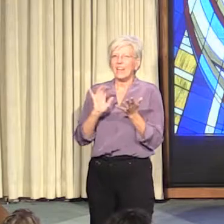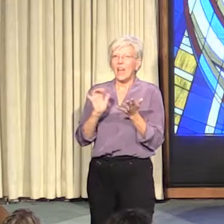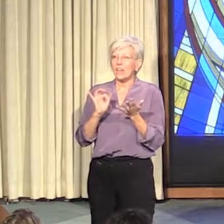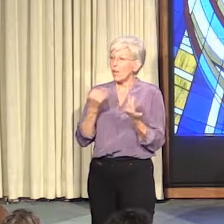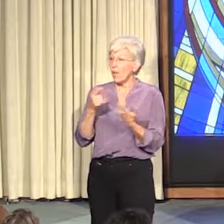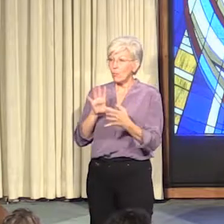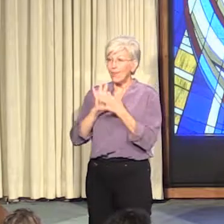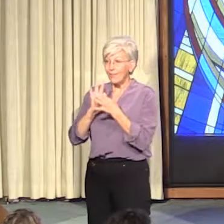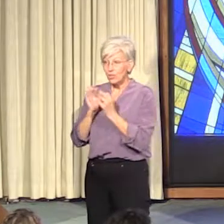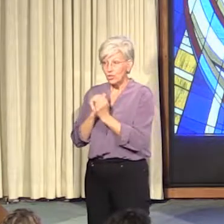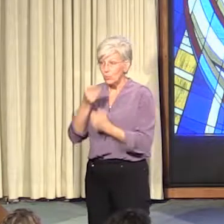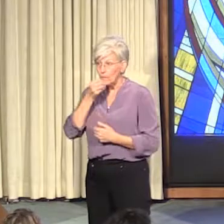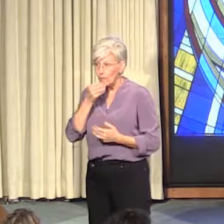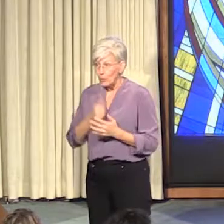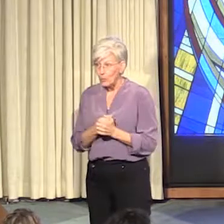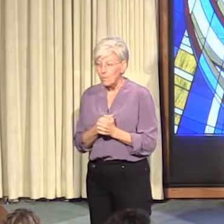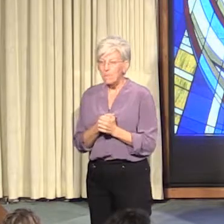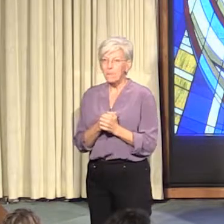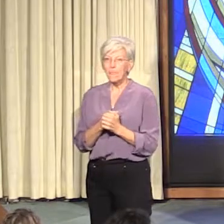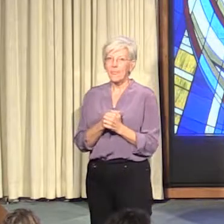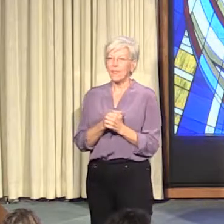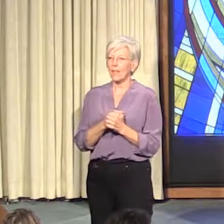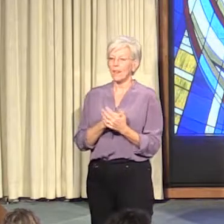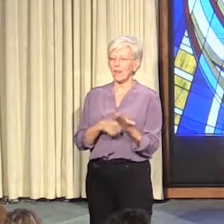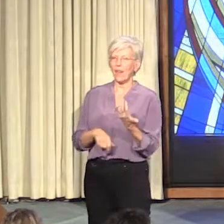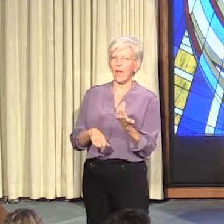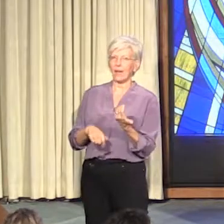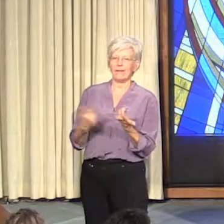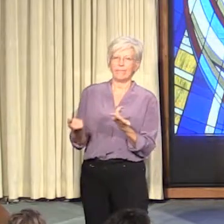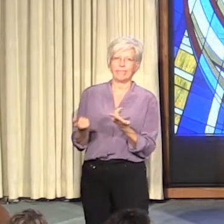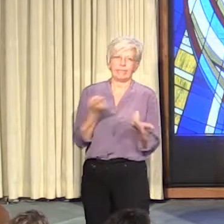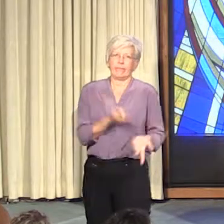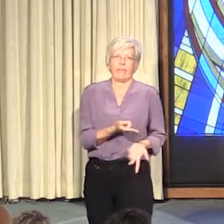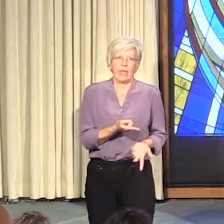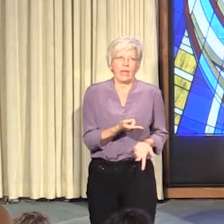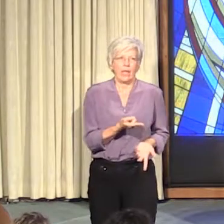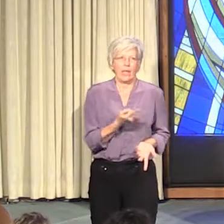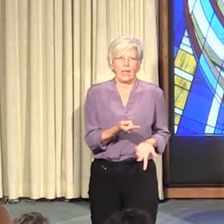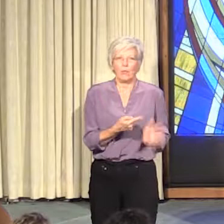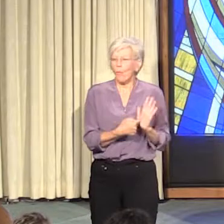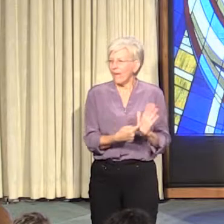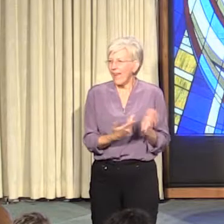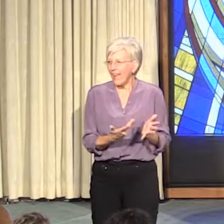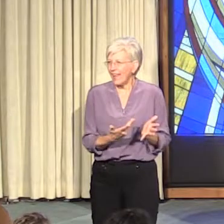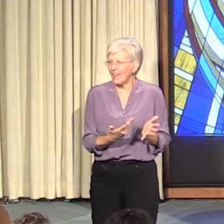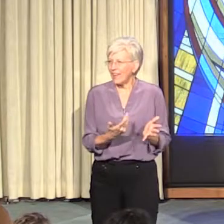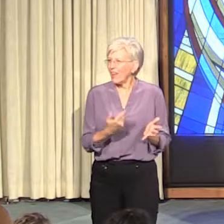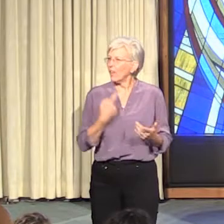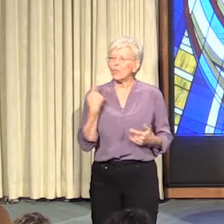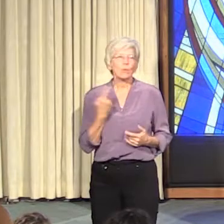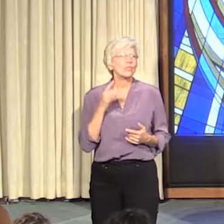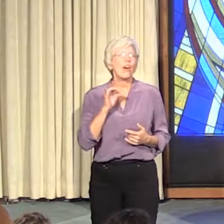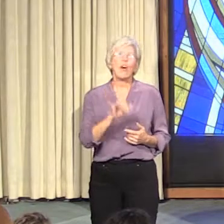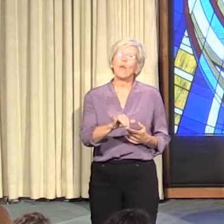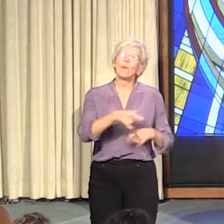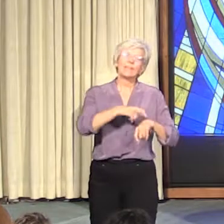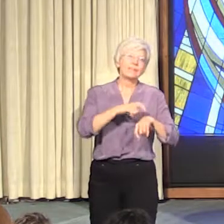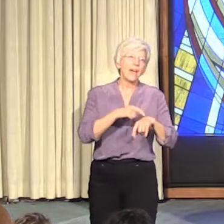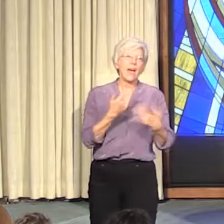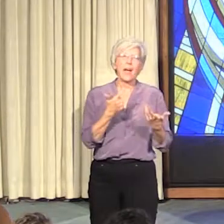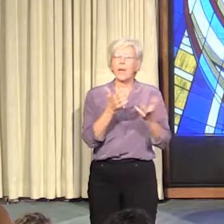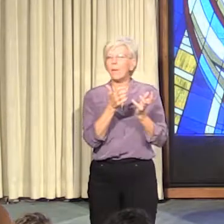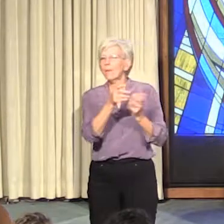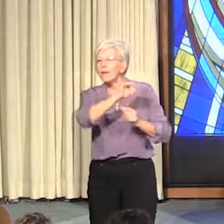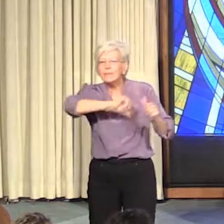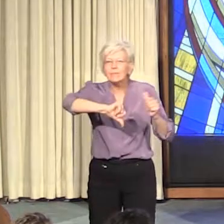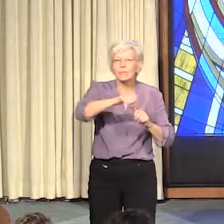relationship with food. And like on one hand, there was always time spent with my grandmother or my mother, and